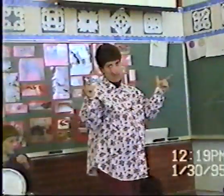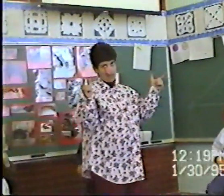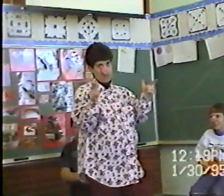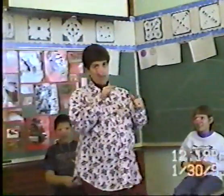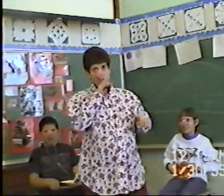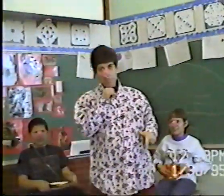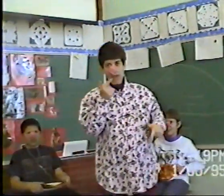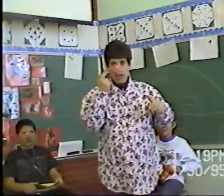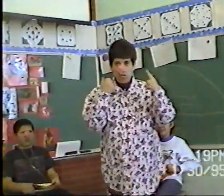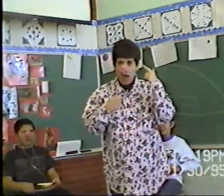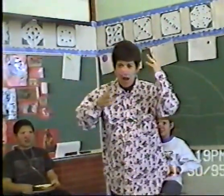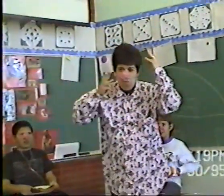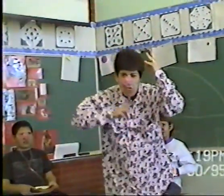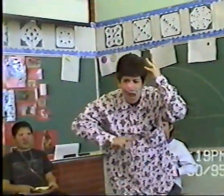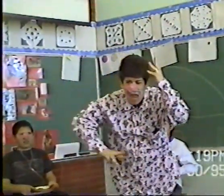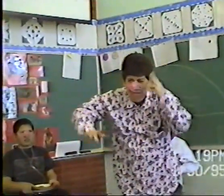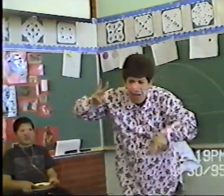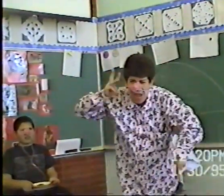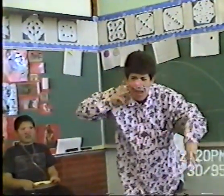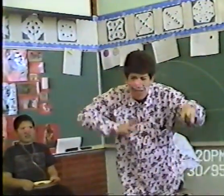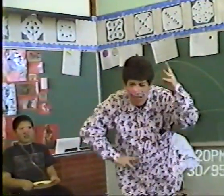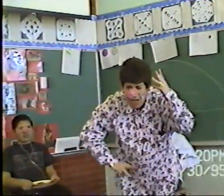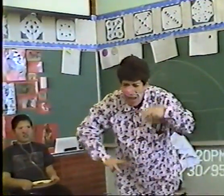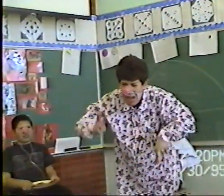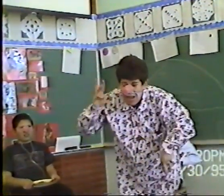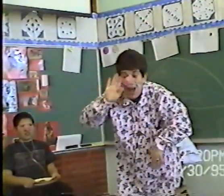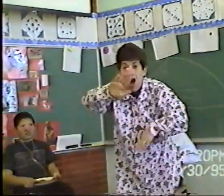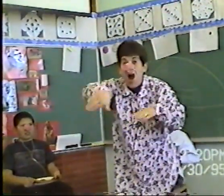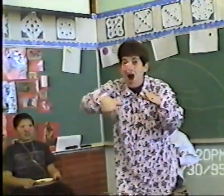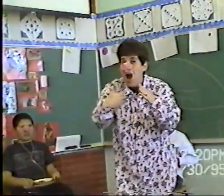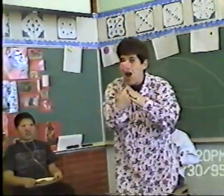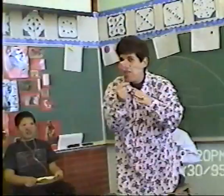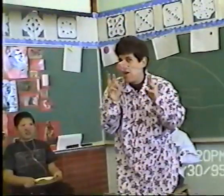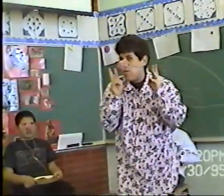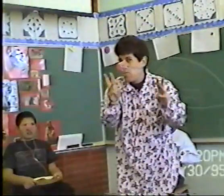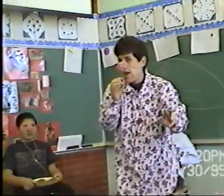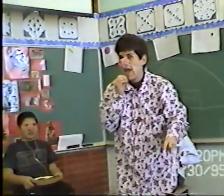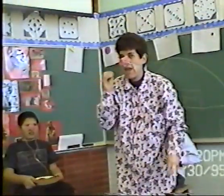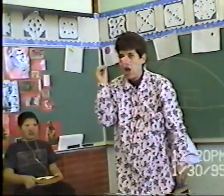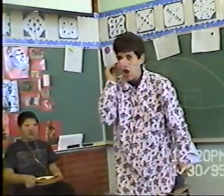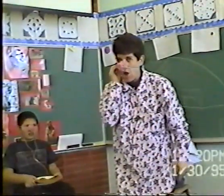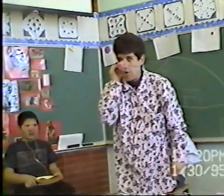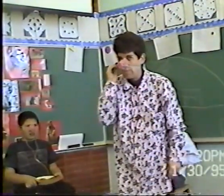This little pig cried wee wee wee all the way home.